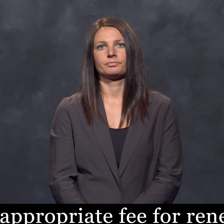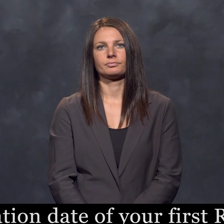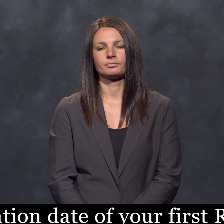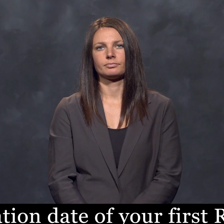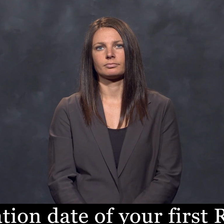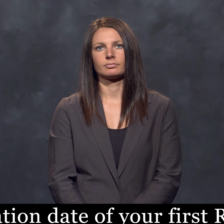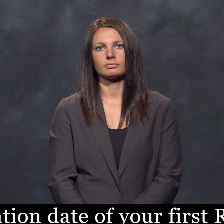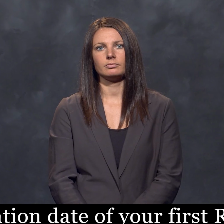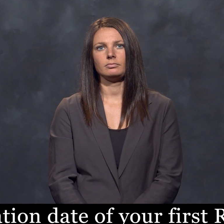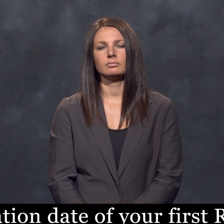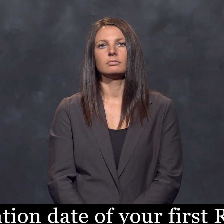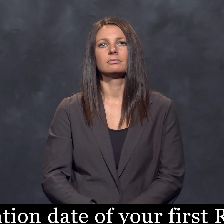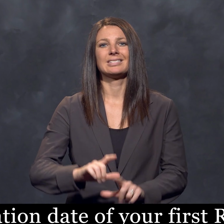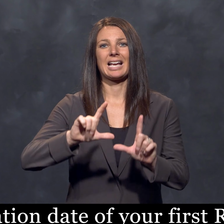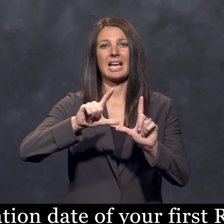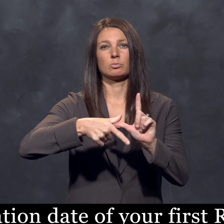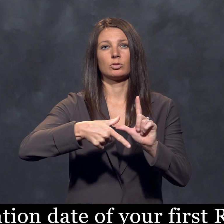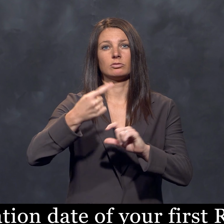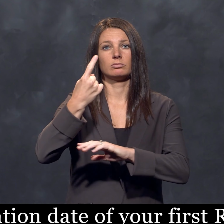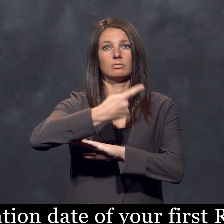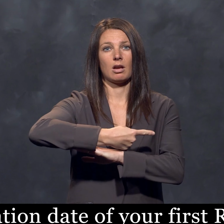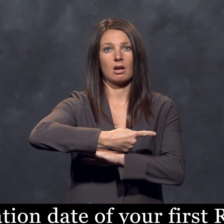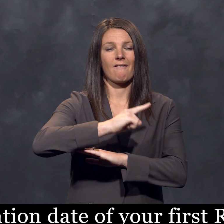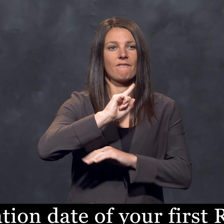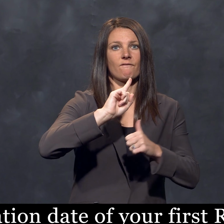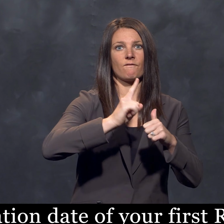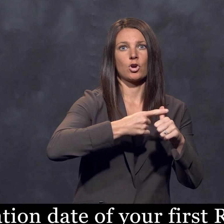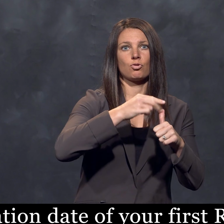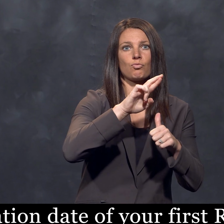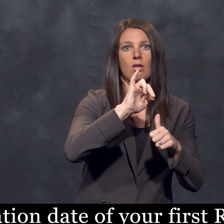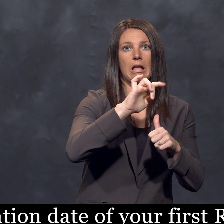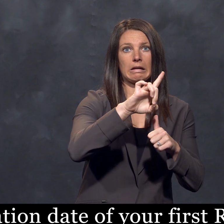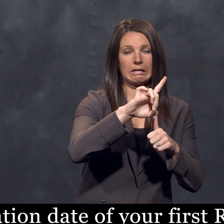The expiration date of your first Real ID will include